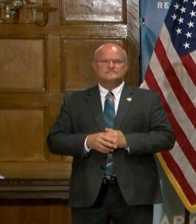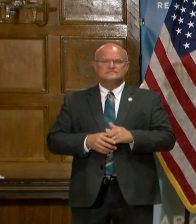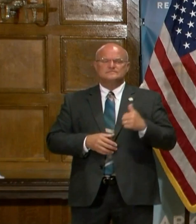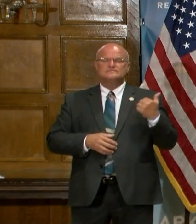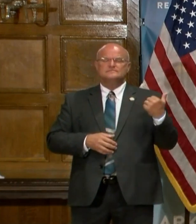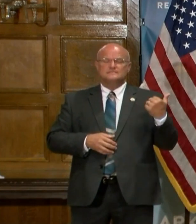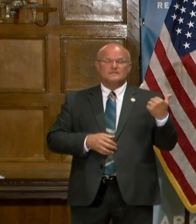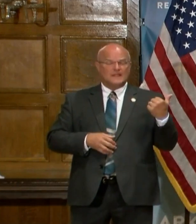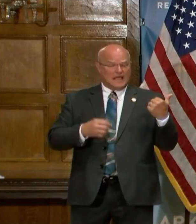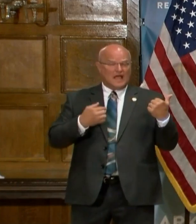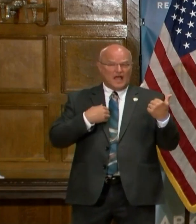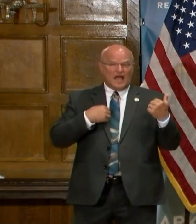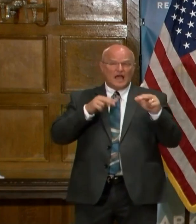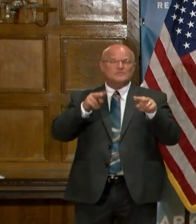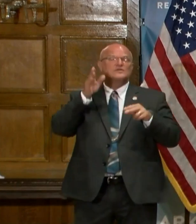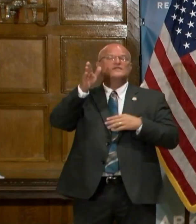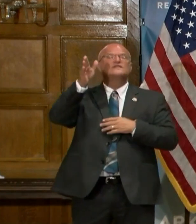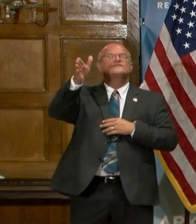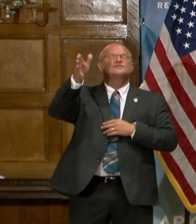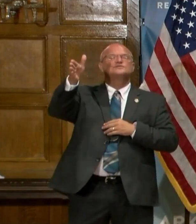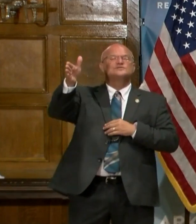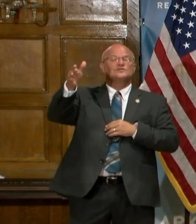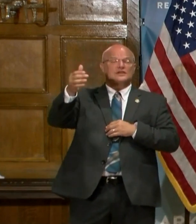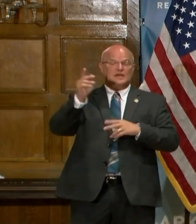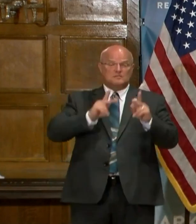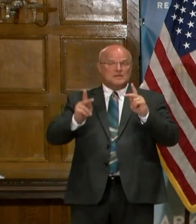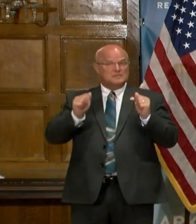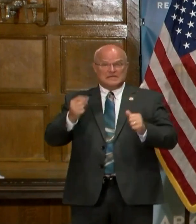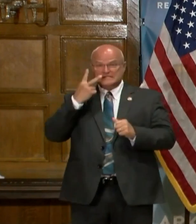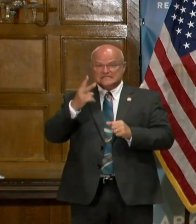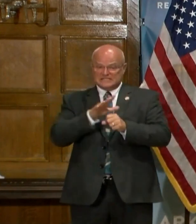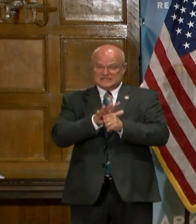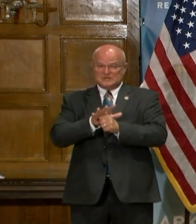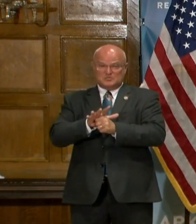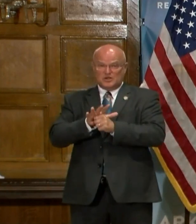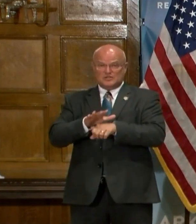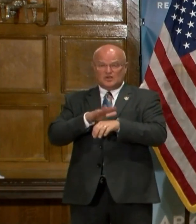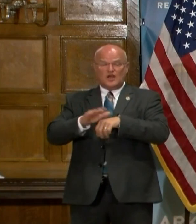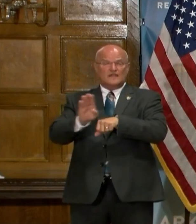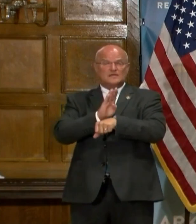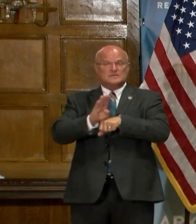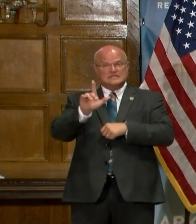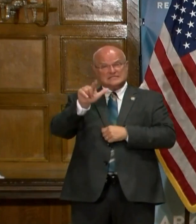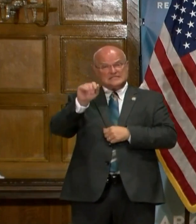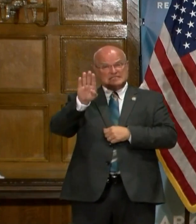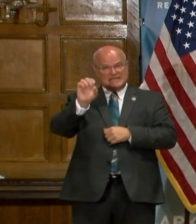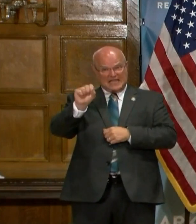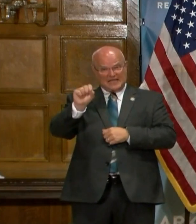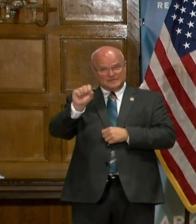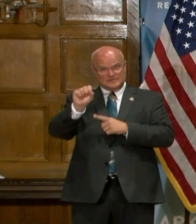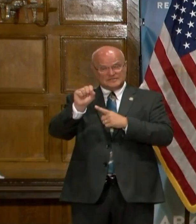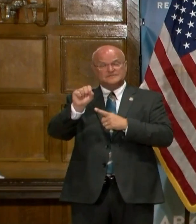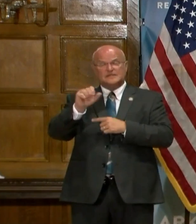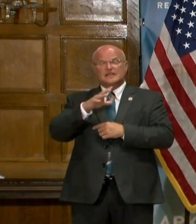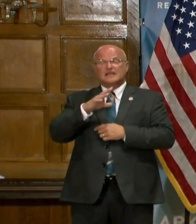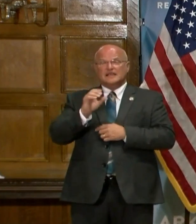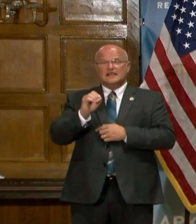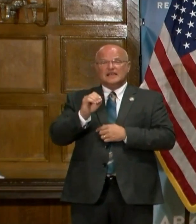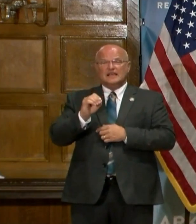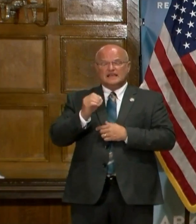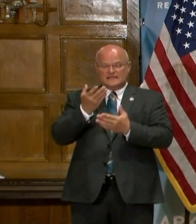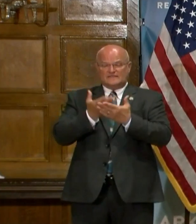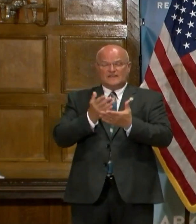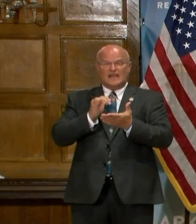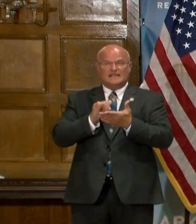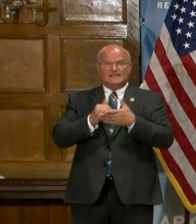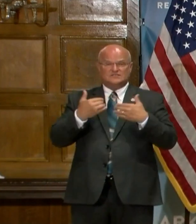Well, I'm just looking at the future, and everybody can see the pressure point on the commercial labs, and the